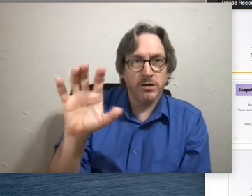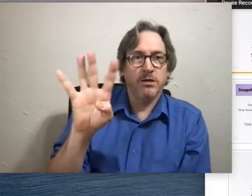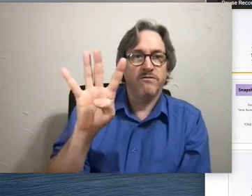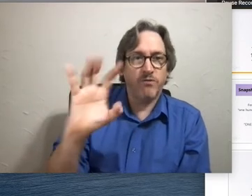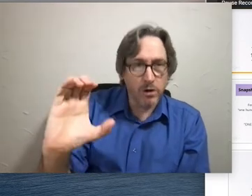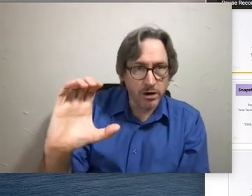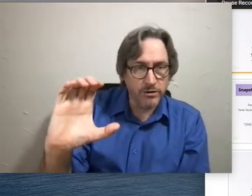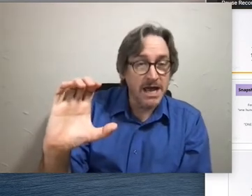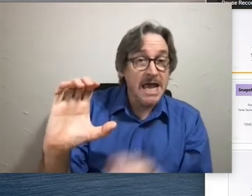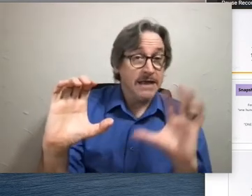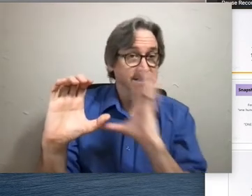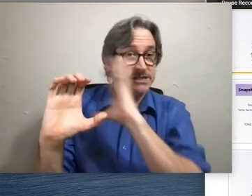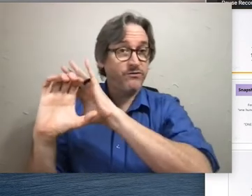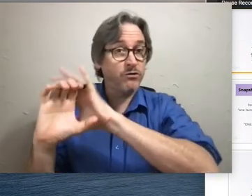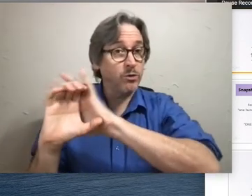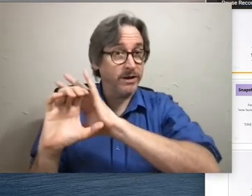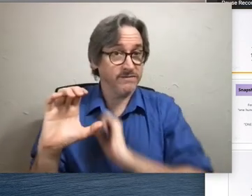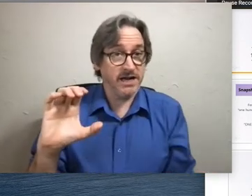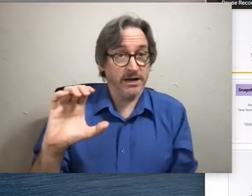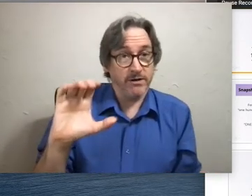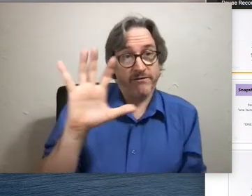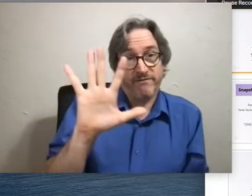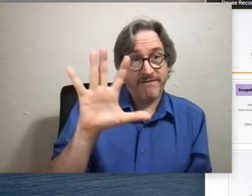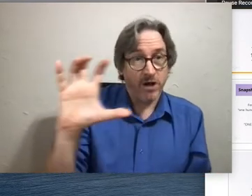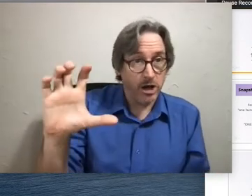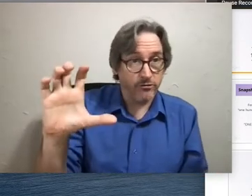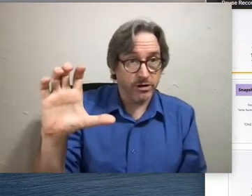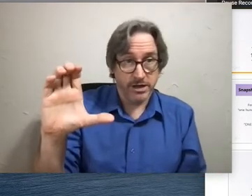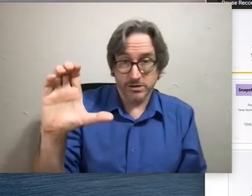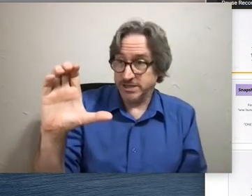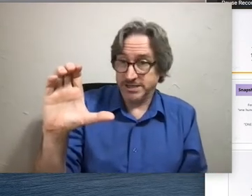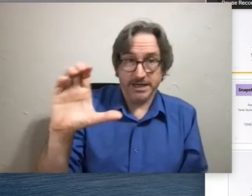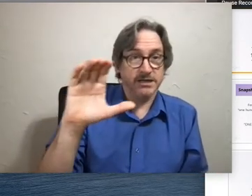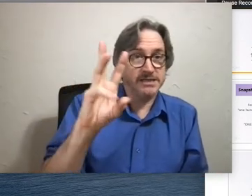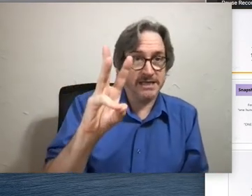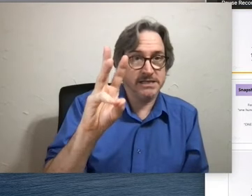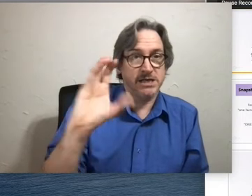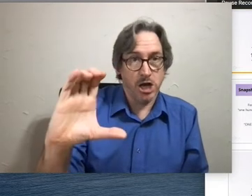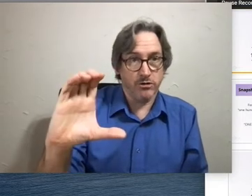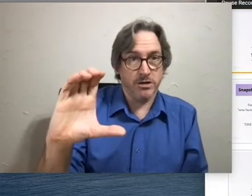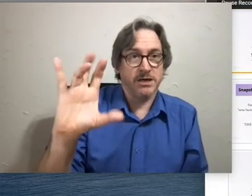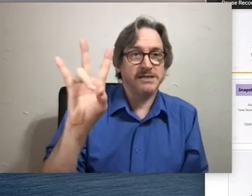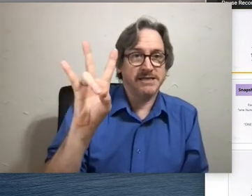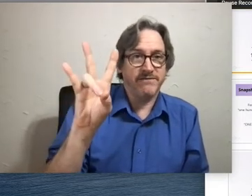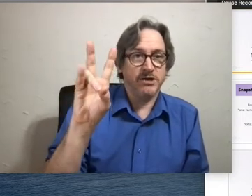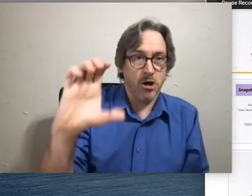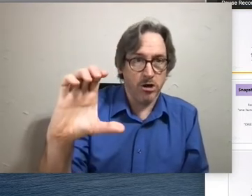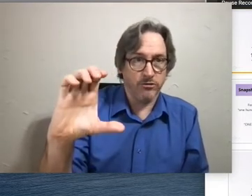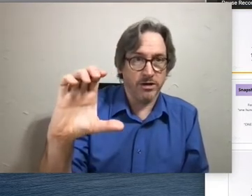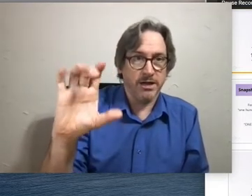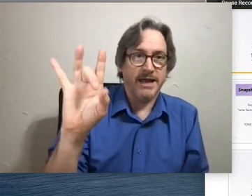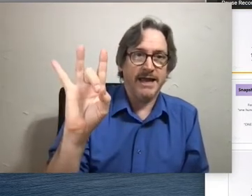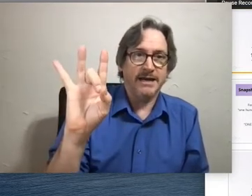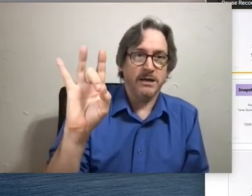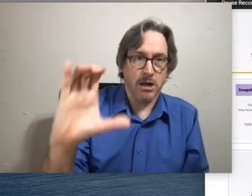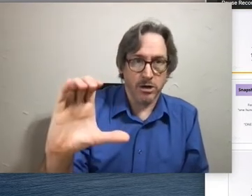300, 400. This is the formal way of signing, right? 500. Here's the C. 600,